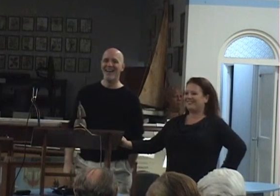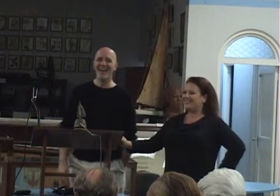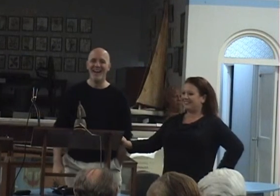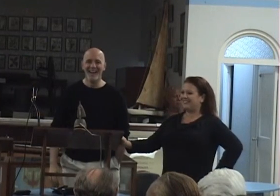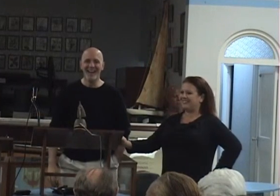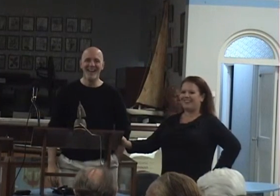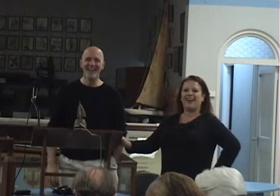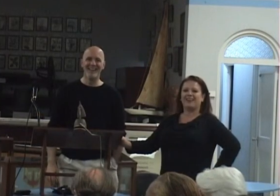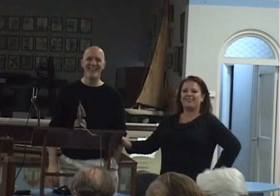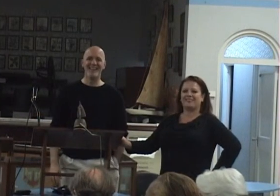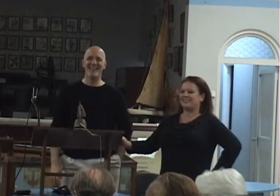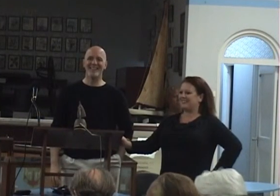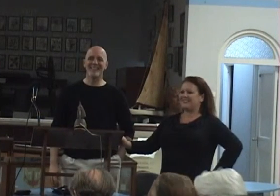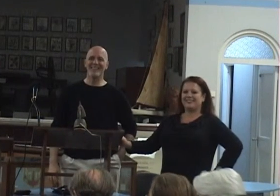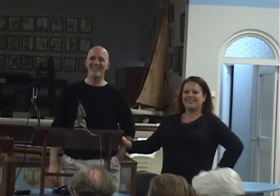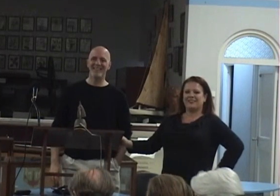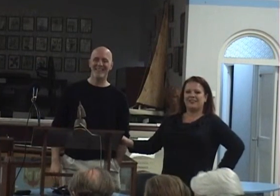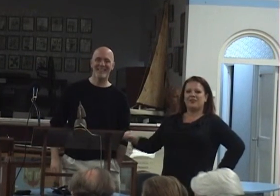Yeah. go to Canada. Yeah.